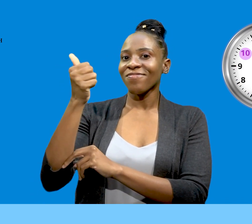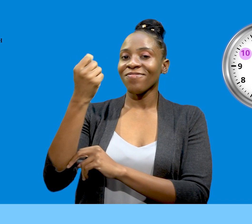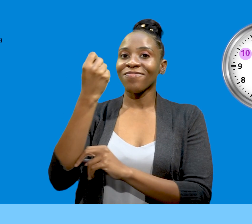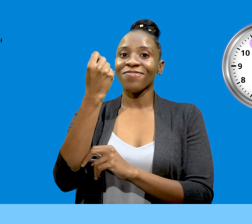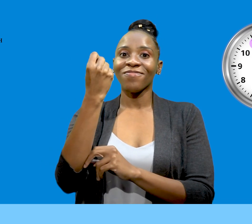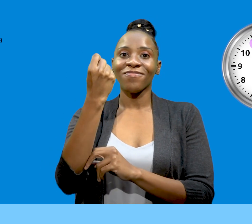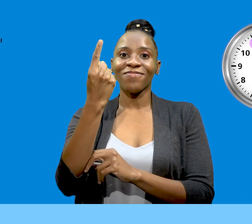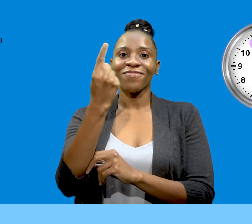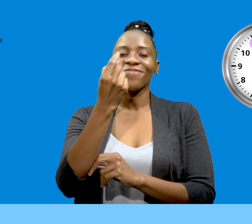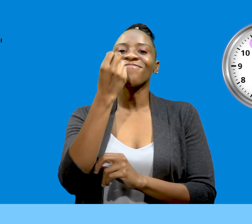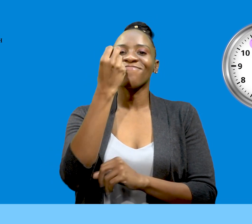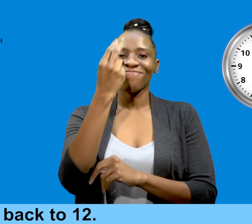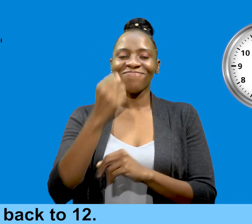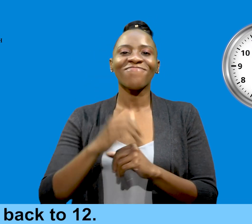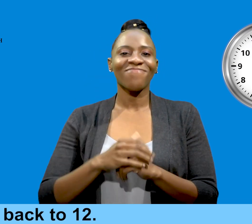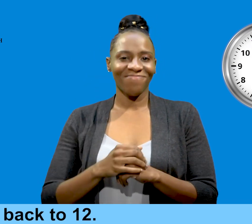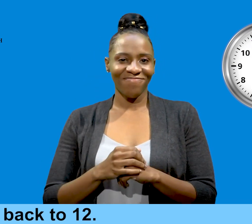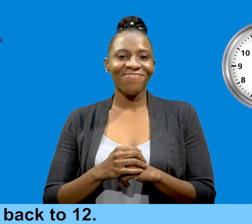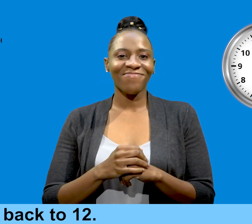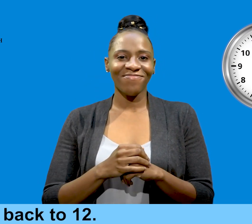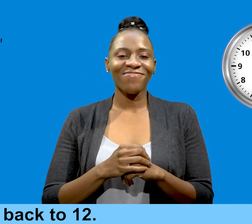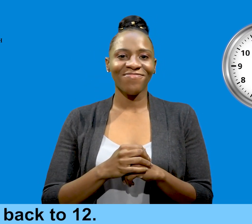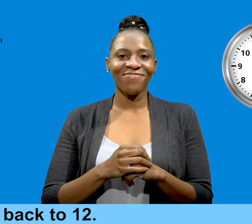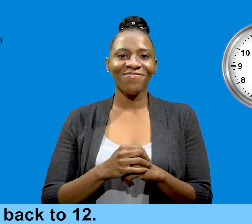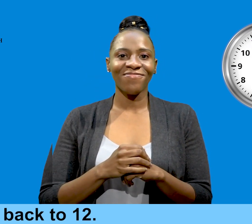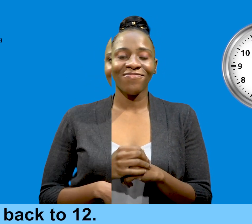10, 11, and back to 12.